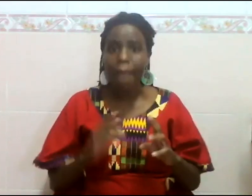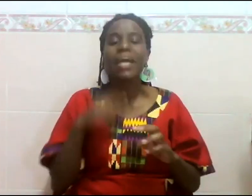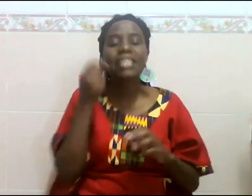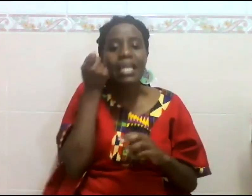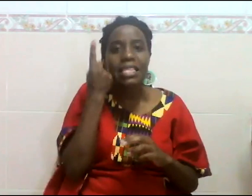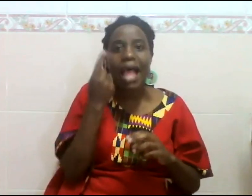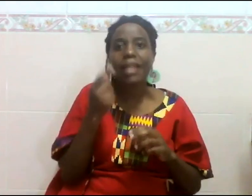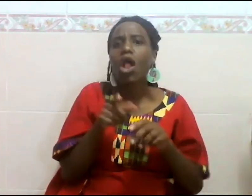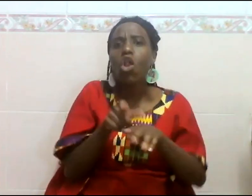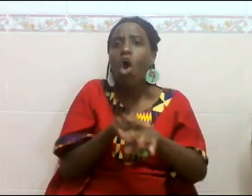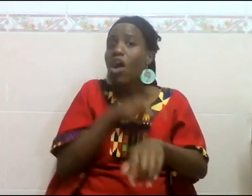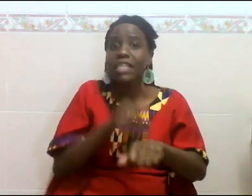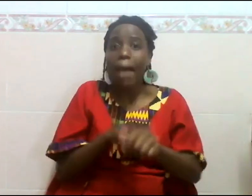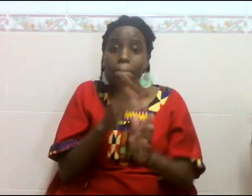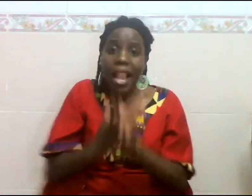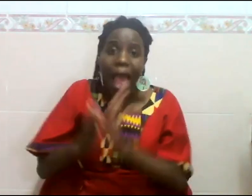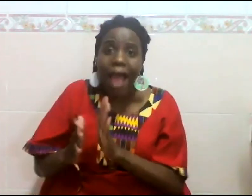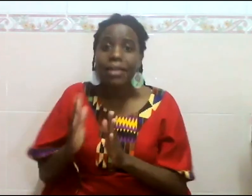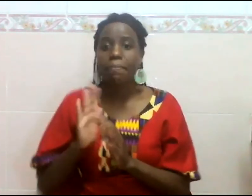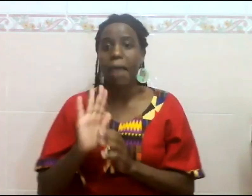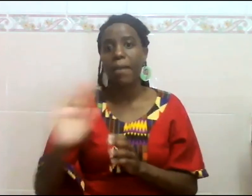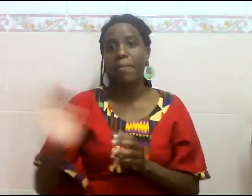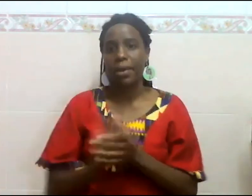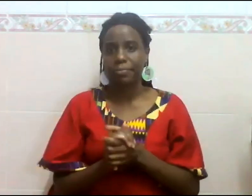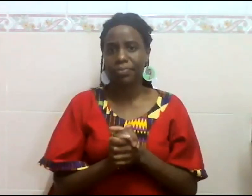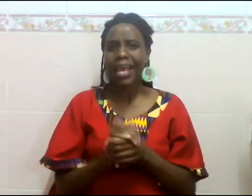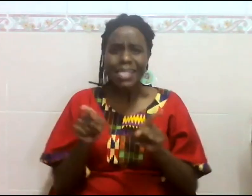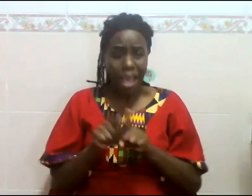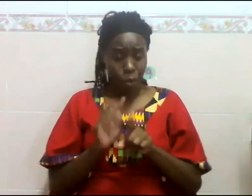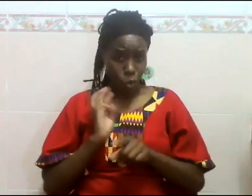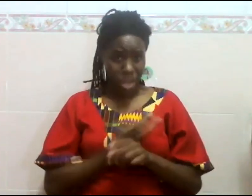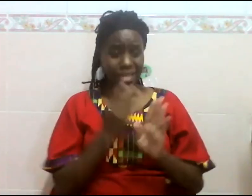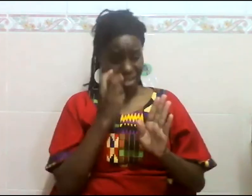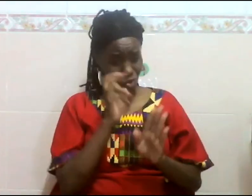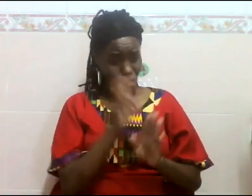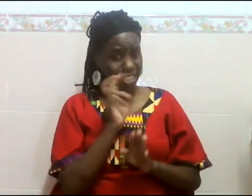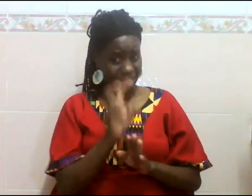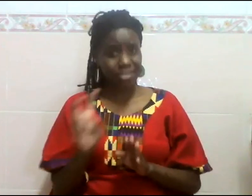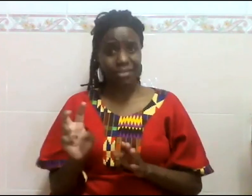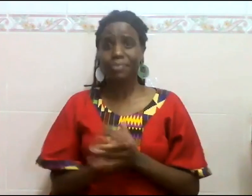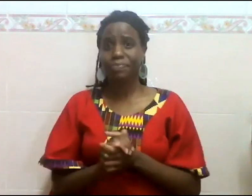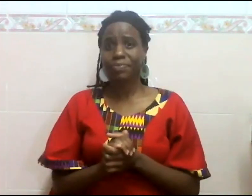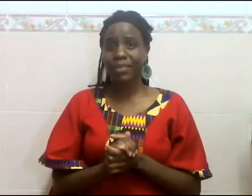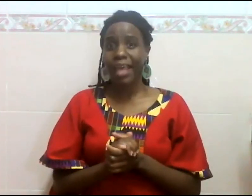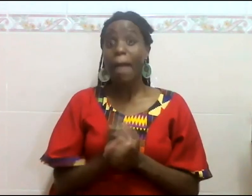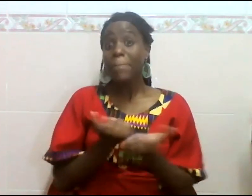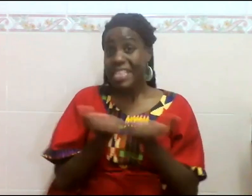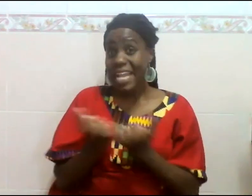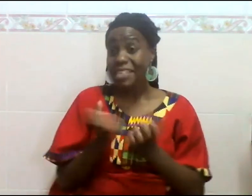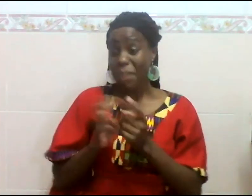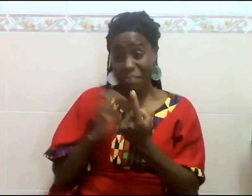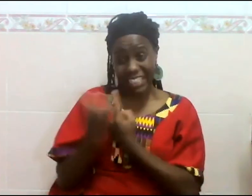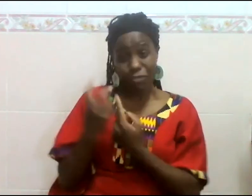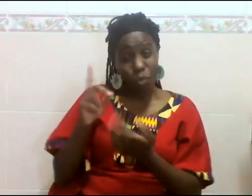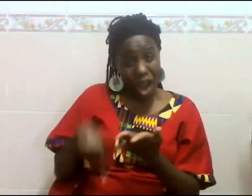And we've noticed that, and this is from even for lack of better words, a business perspective, the